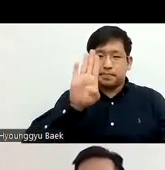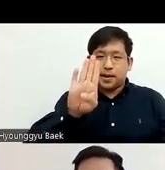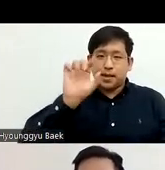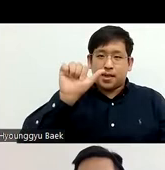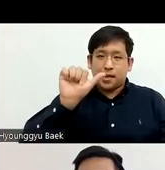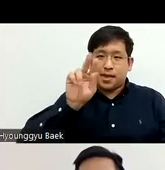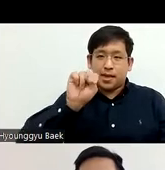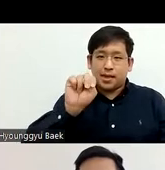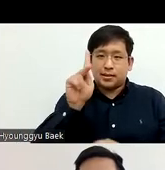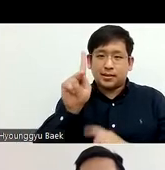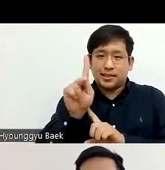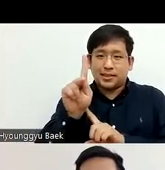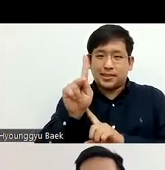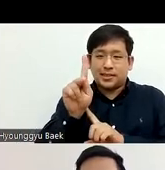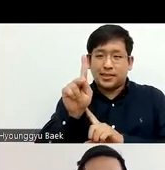And we see that